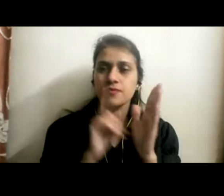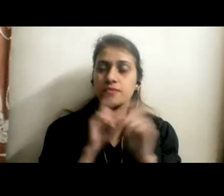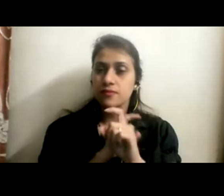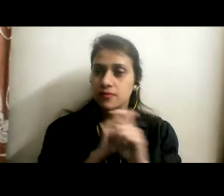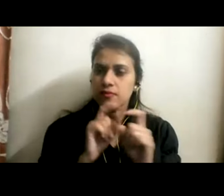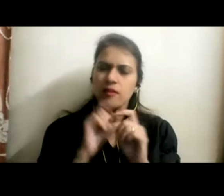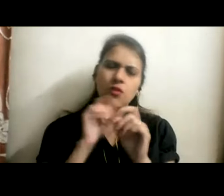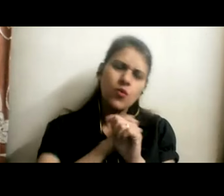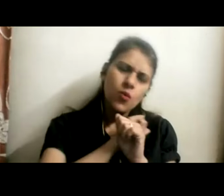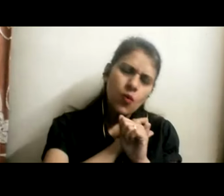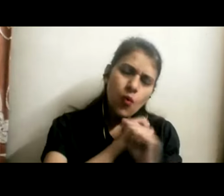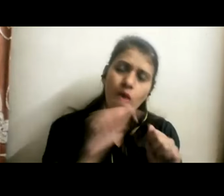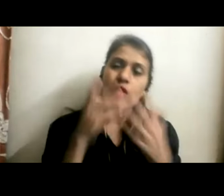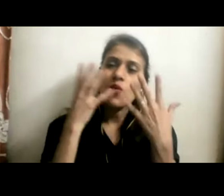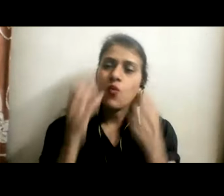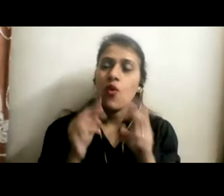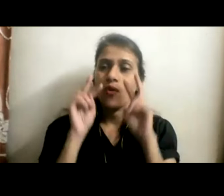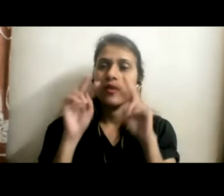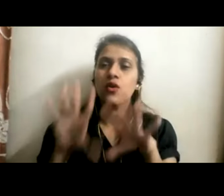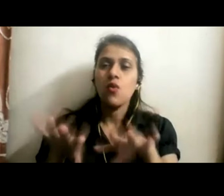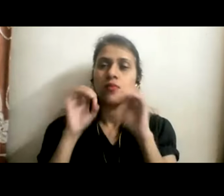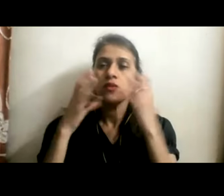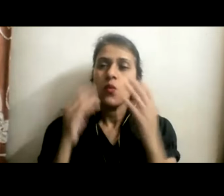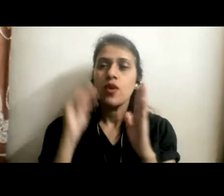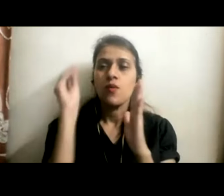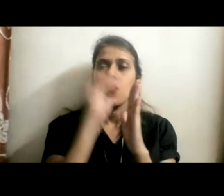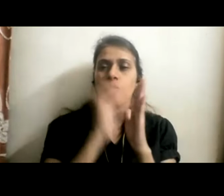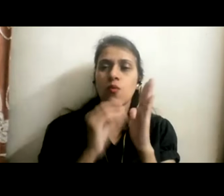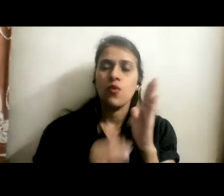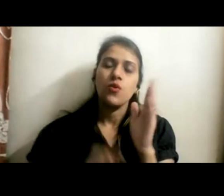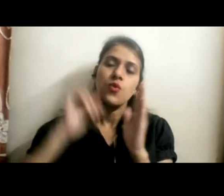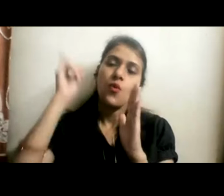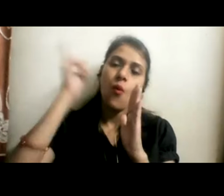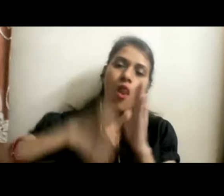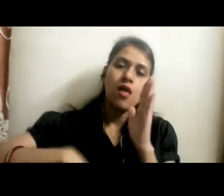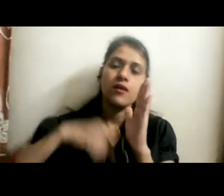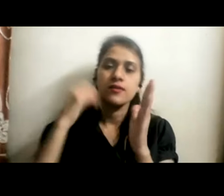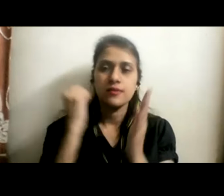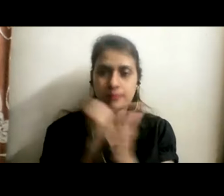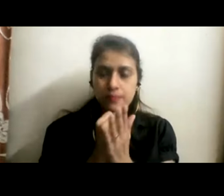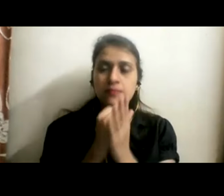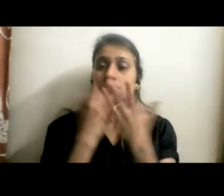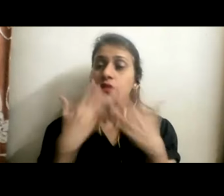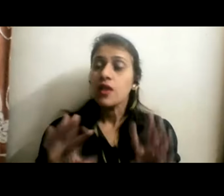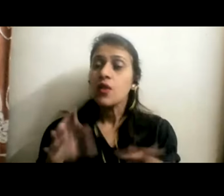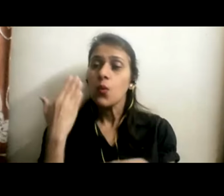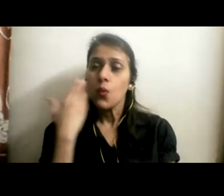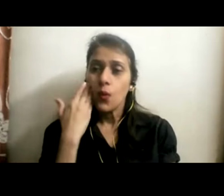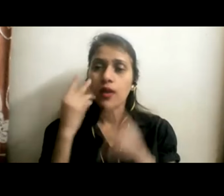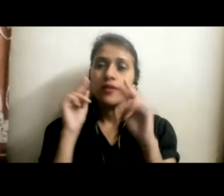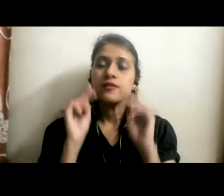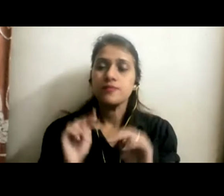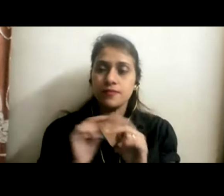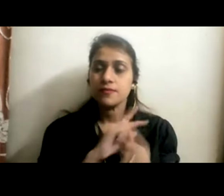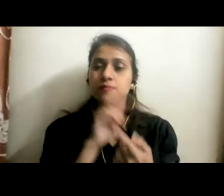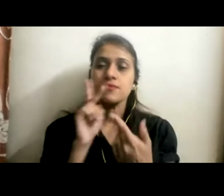everything you want to observe, and then you'll write your observations against it. as and when required. On the other hand,